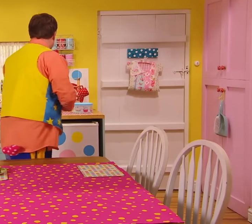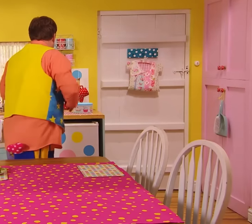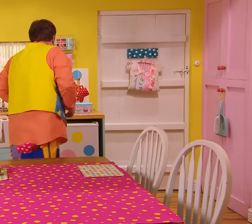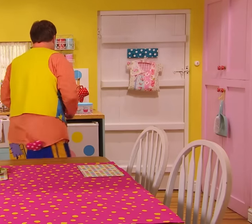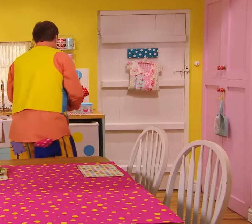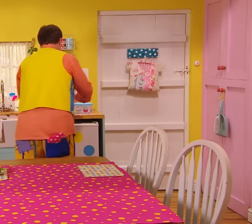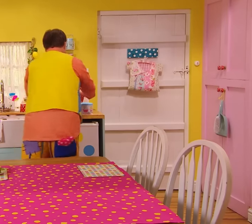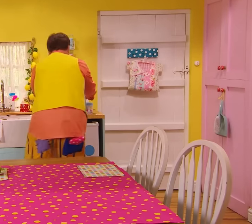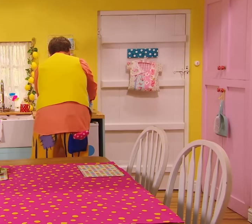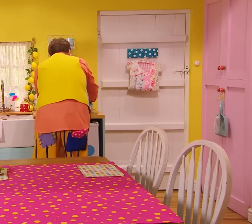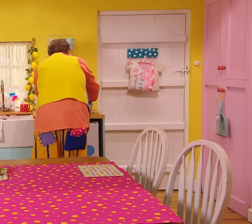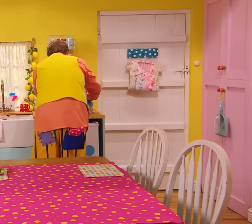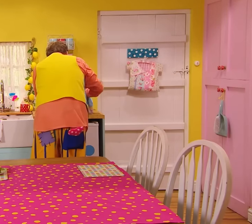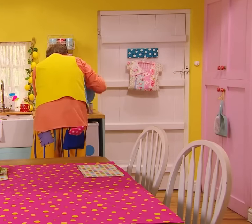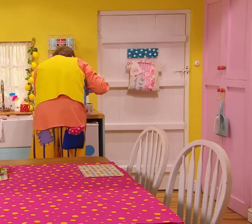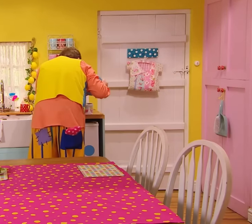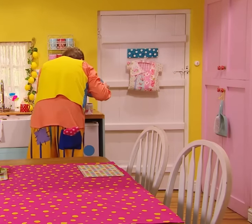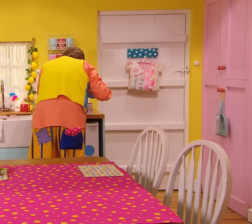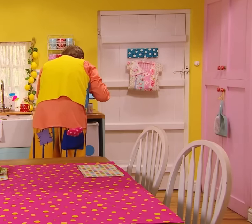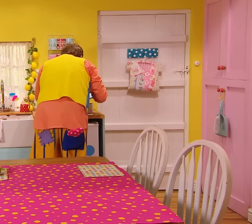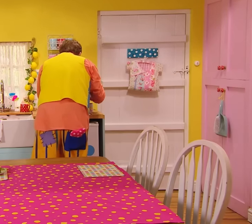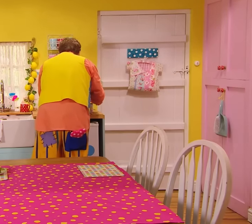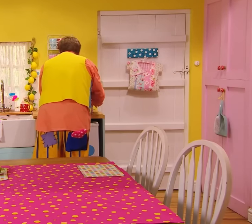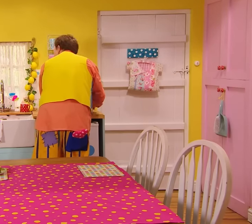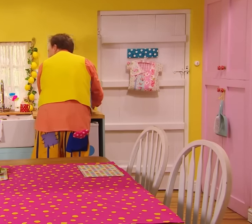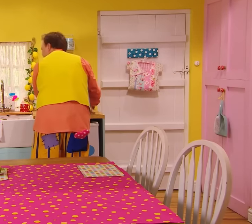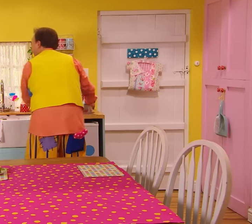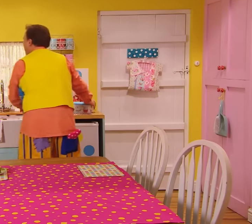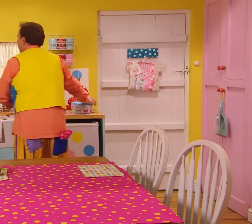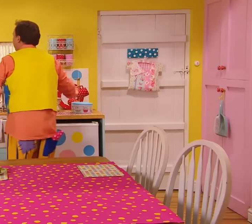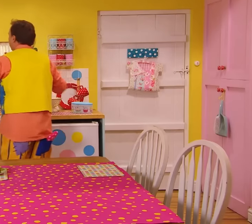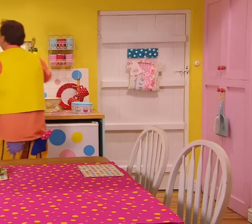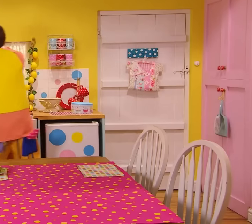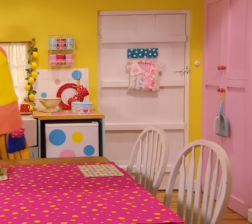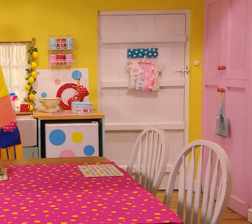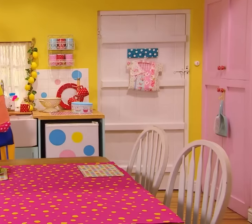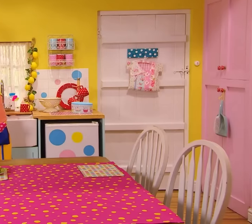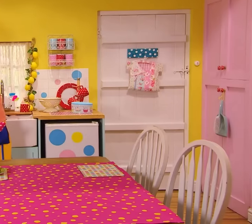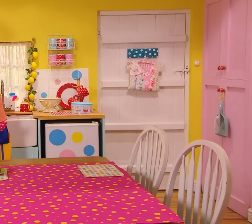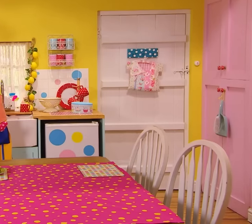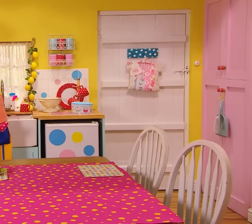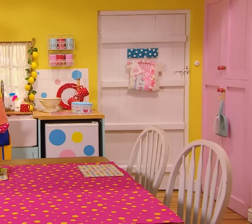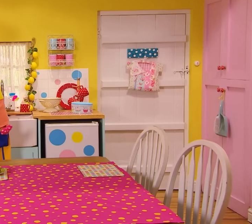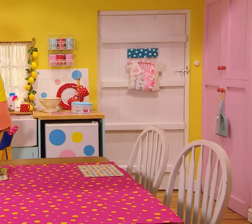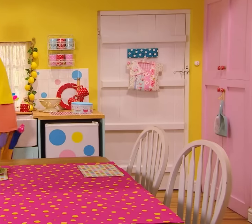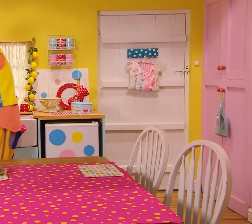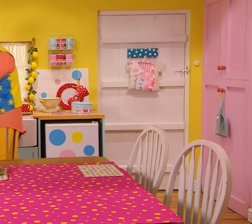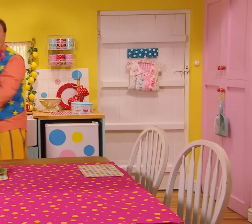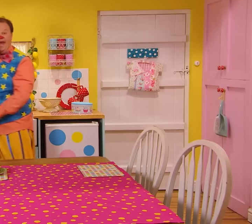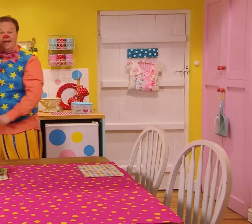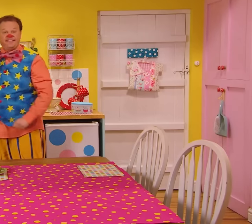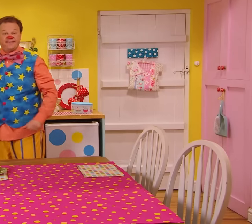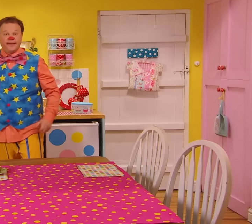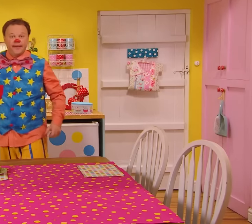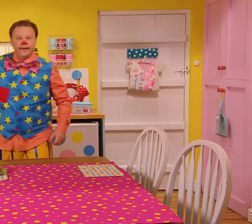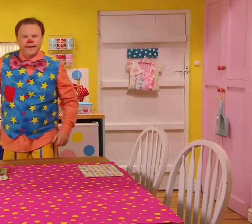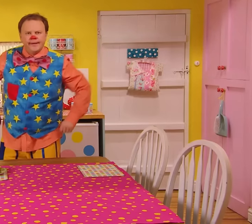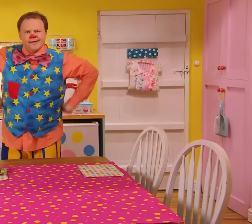have a look over here. Oh, Mr. Tumble! Mr. Tumble! Yes? Have you checked